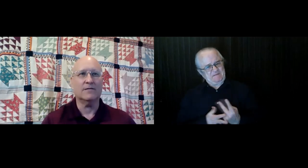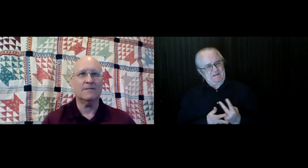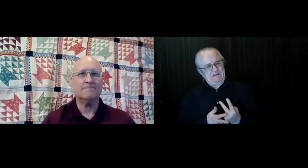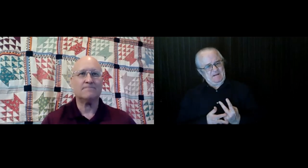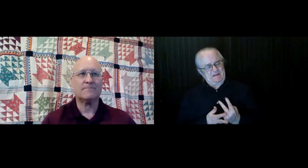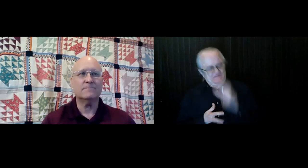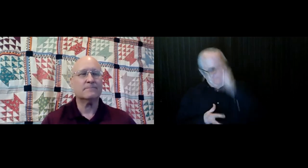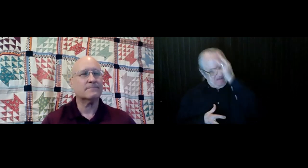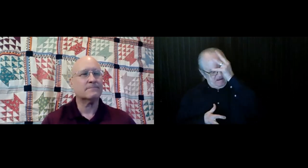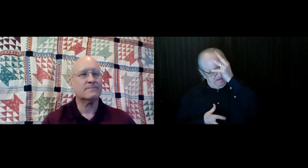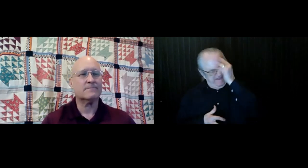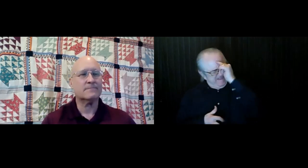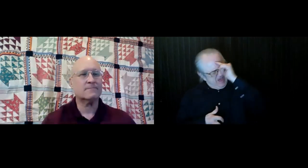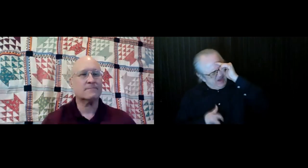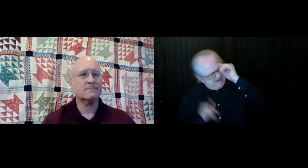well.